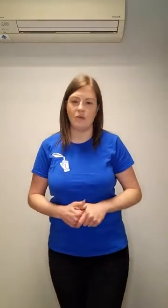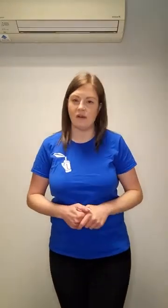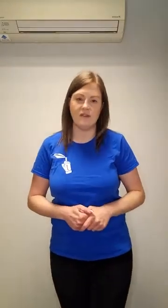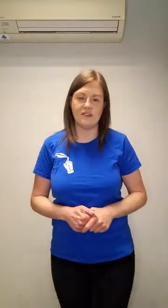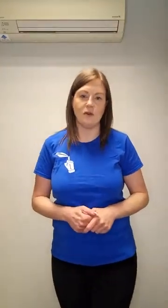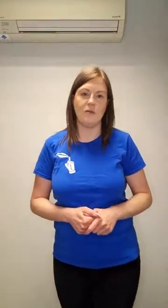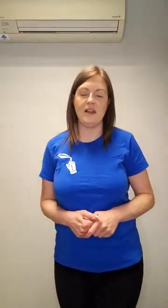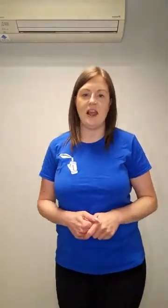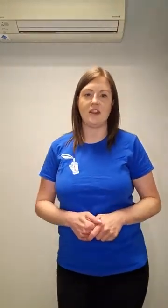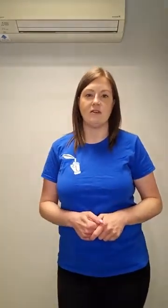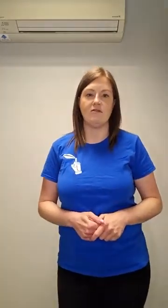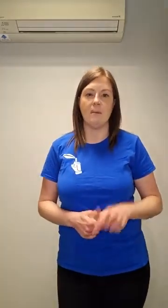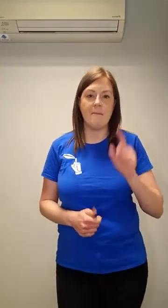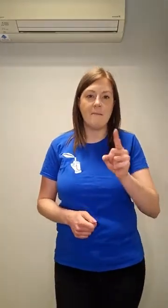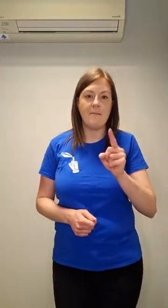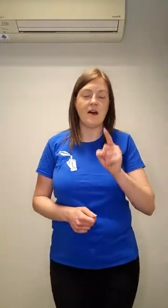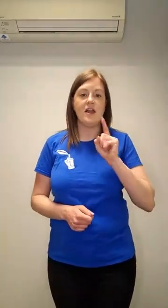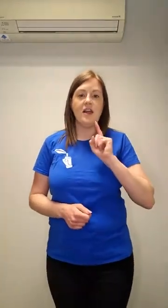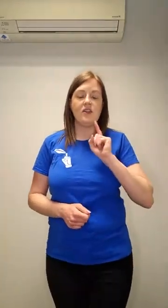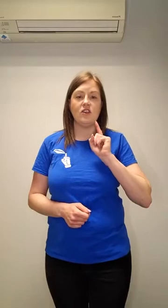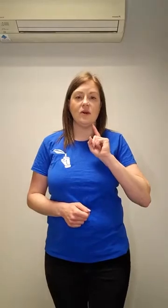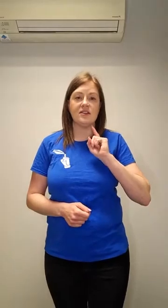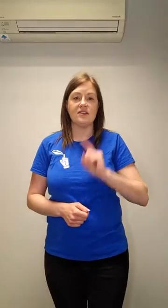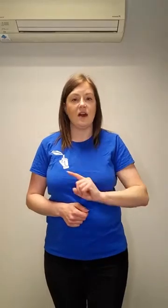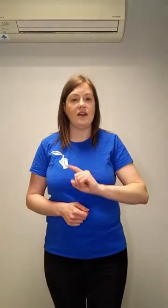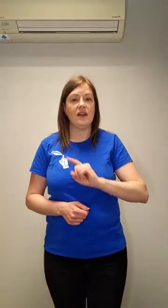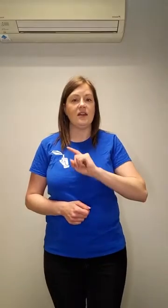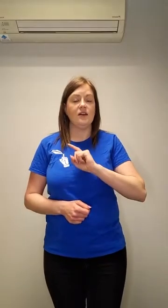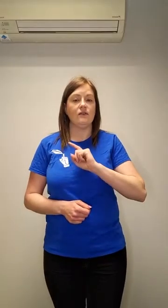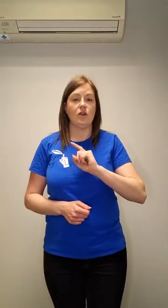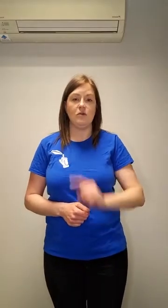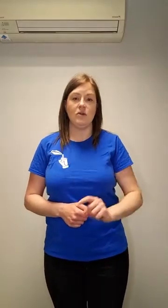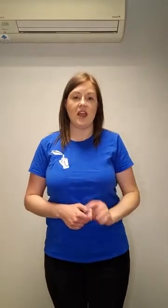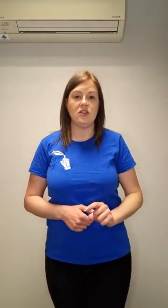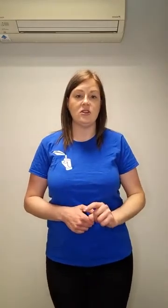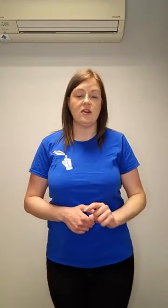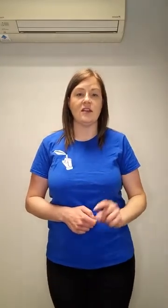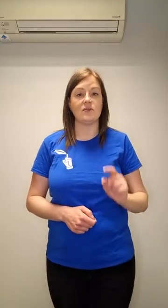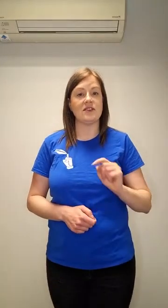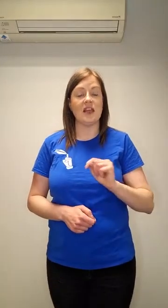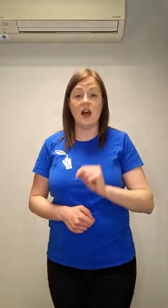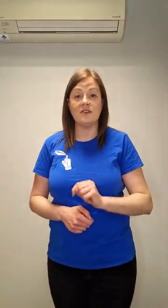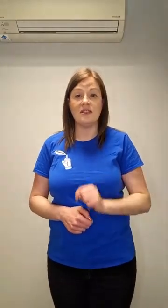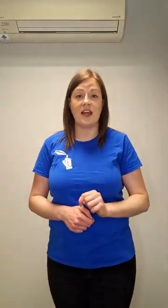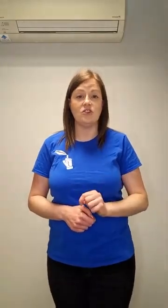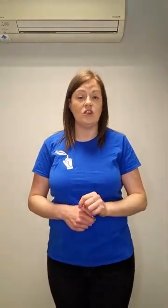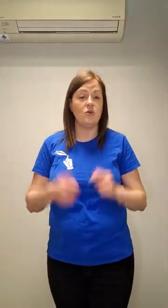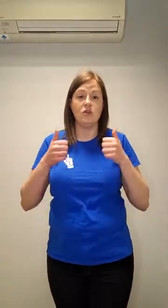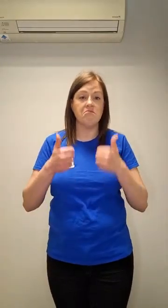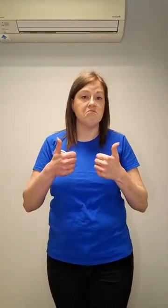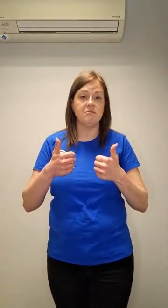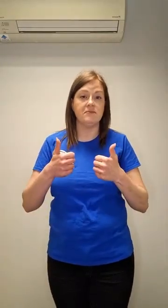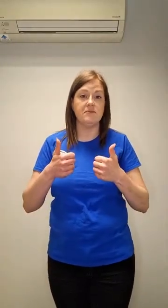worry if it's not completely accurate. Remember that you are signing for communication, and as long as they understand you,